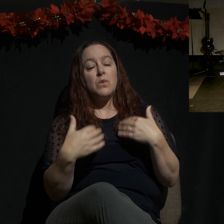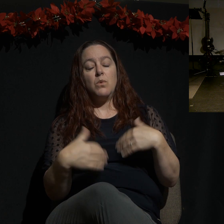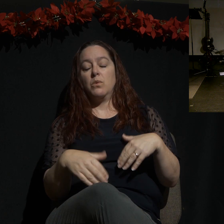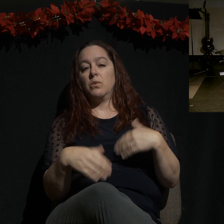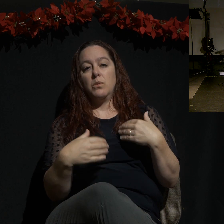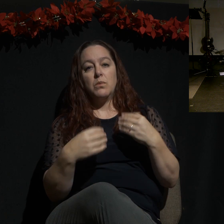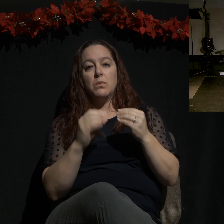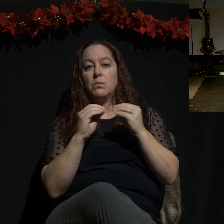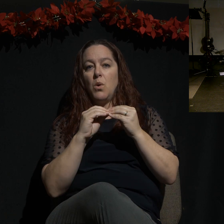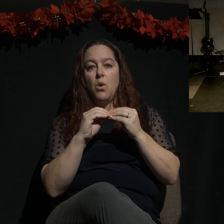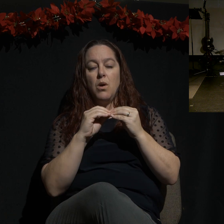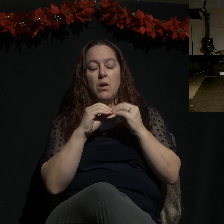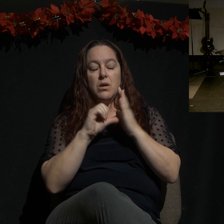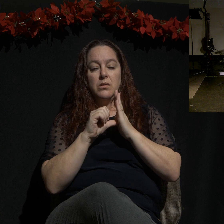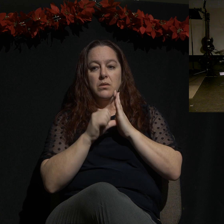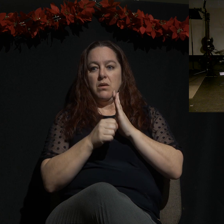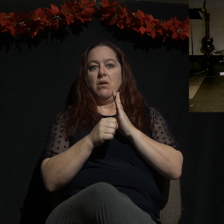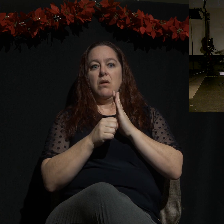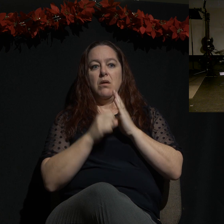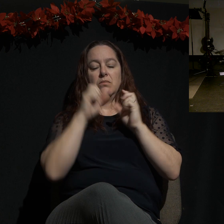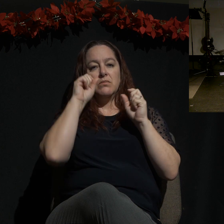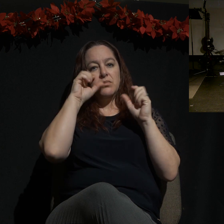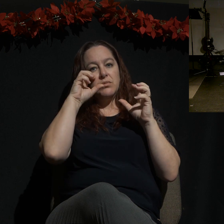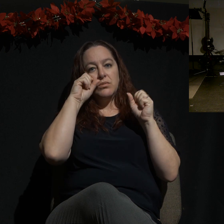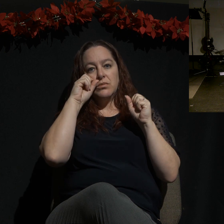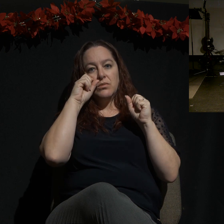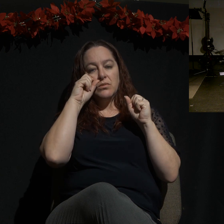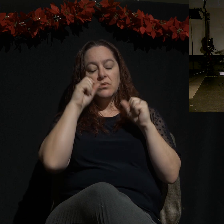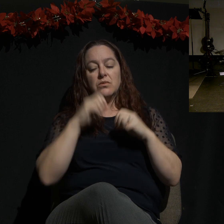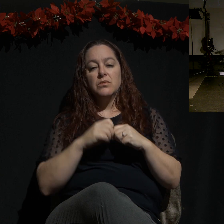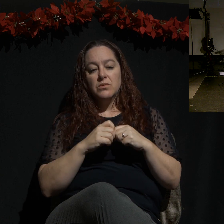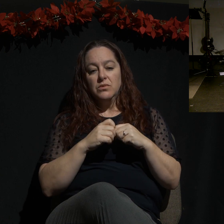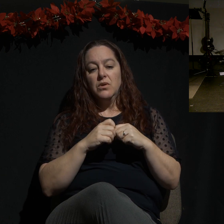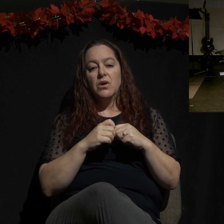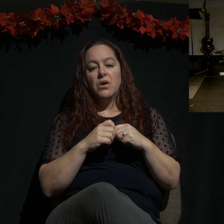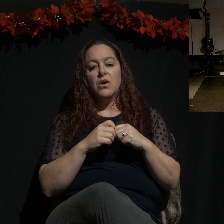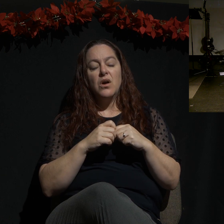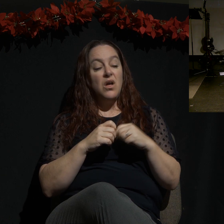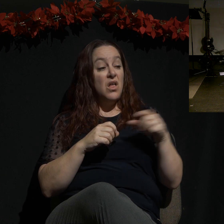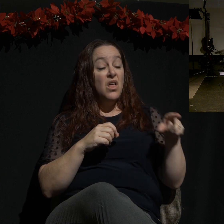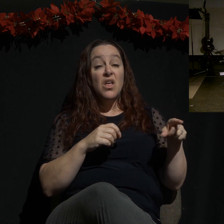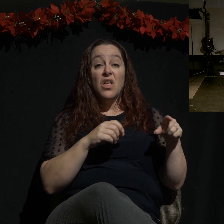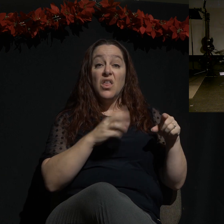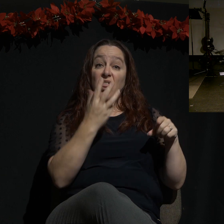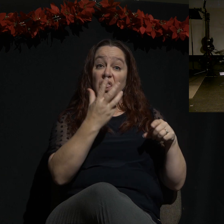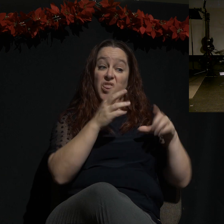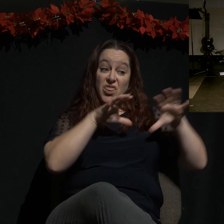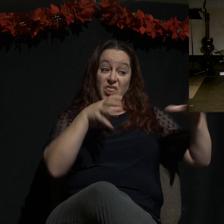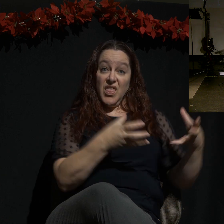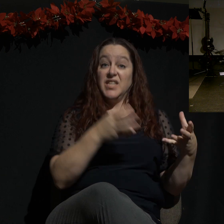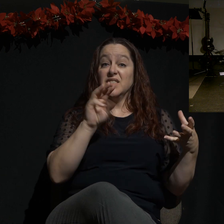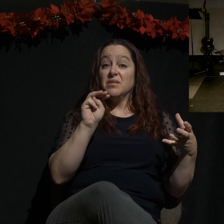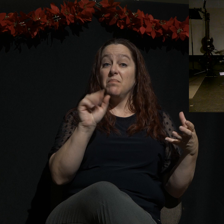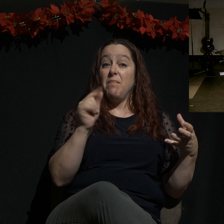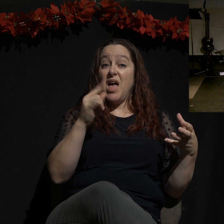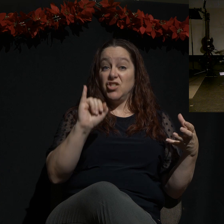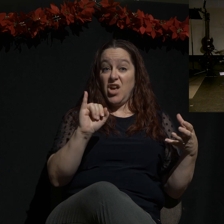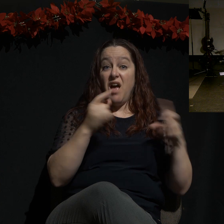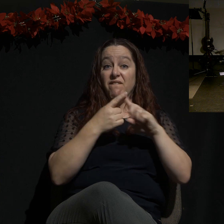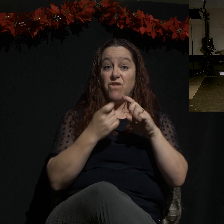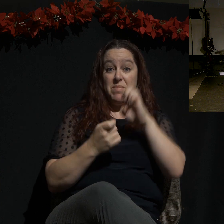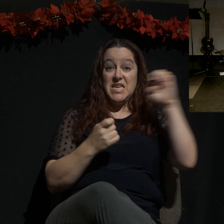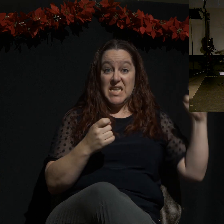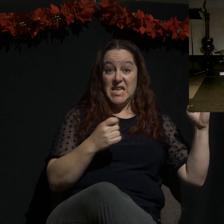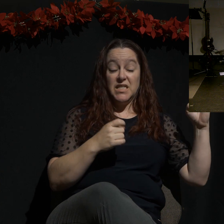impressive, all the more amazing of what we see. So we're told that these magi came from the east, and they